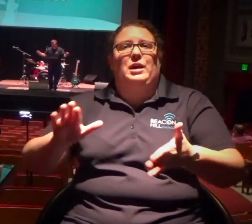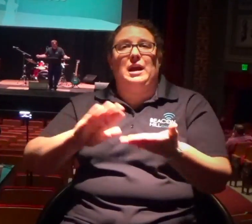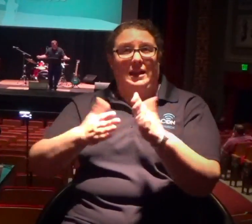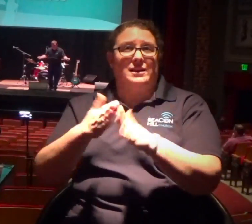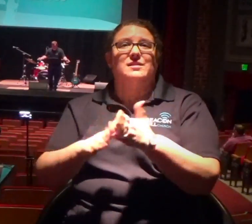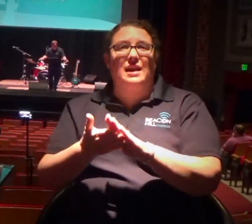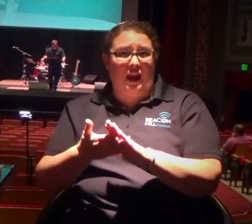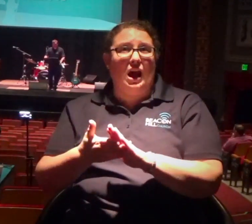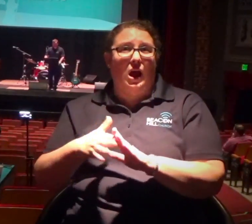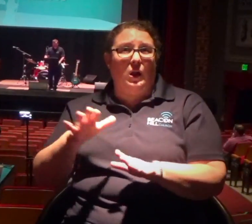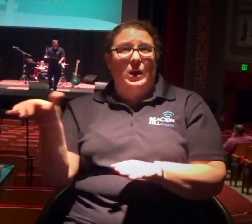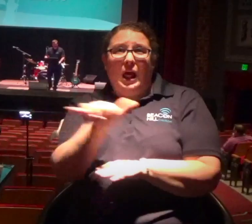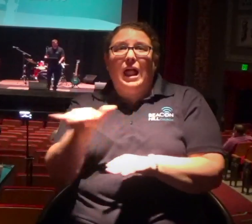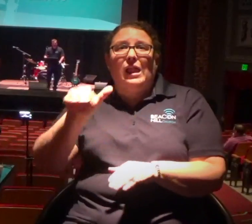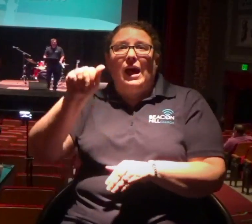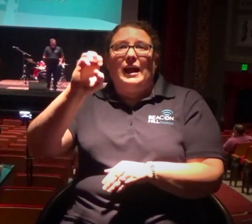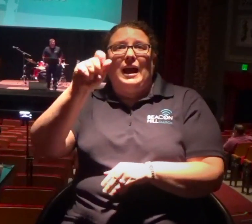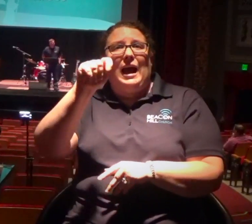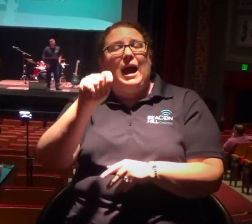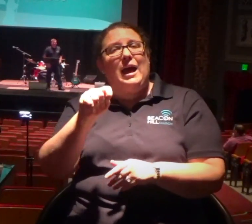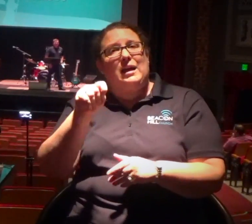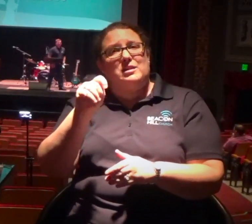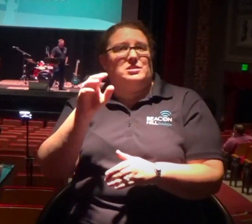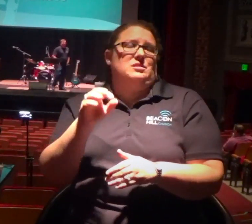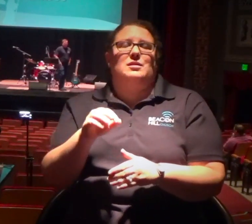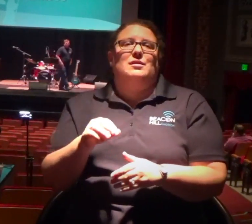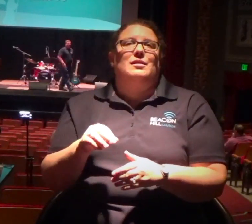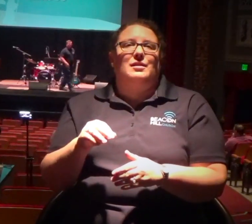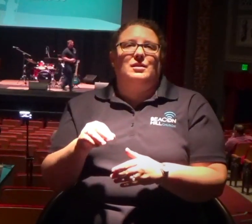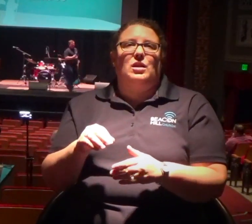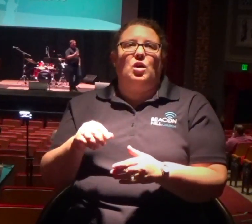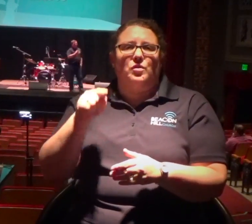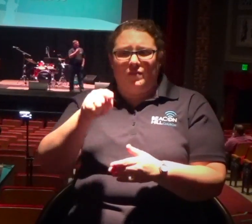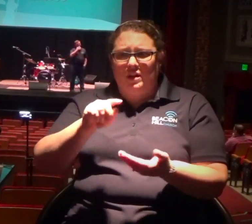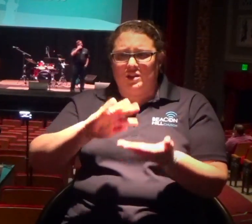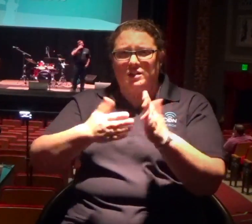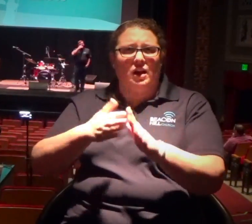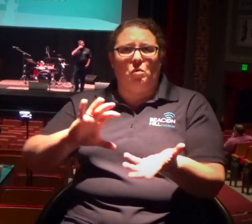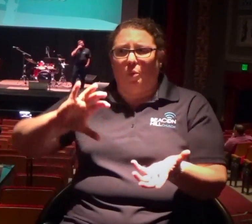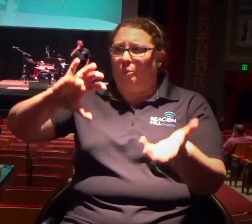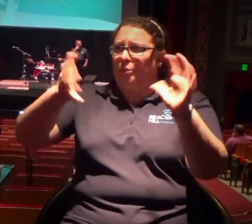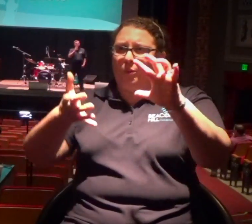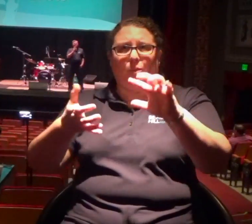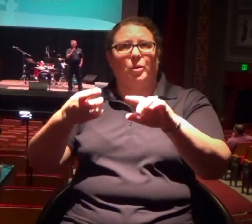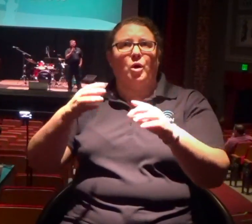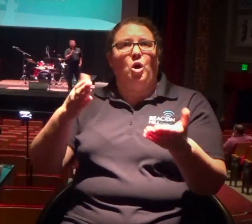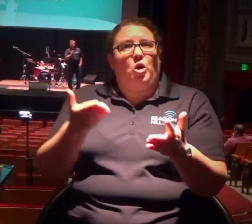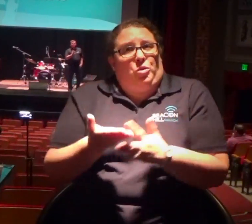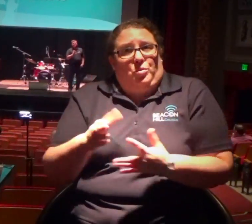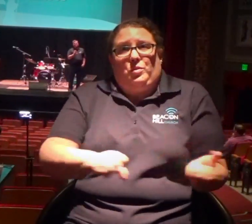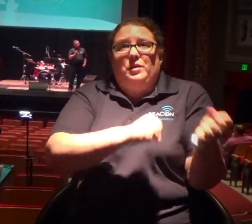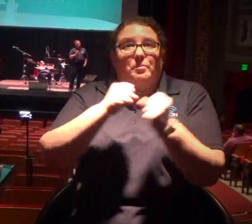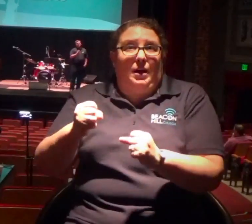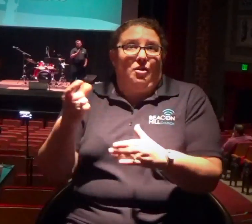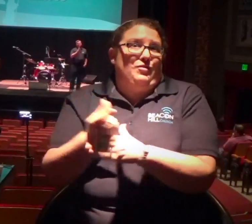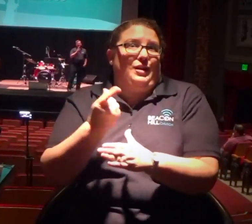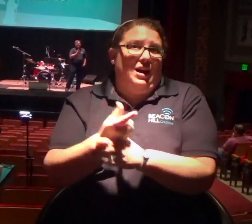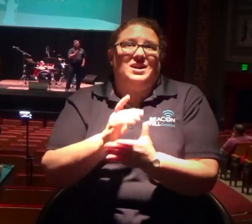upside down by the power of the gospel of Jesus Christ. And so we sat there and said, like, we want to make it our mission to teach